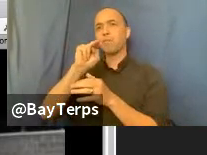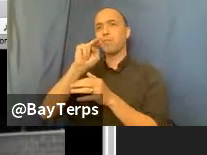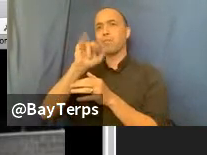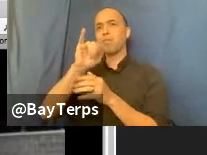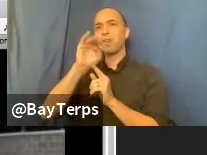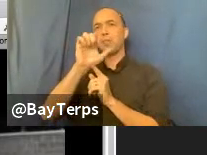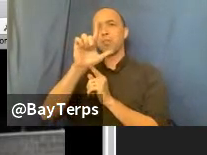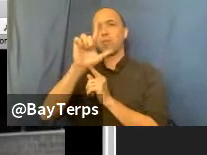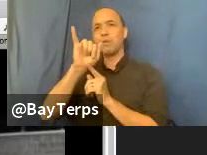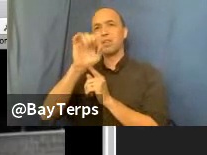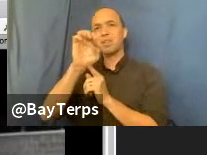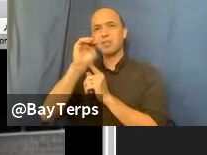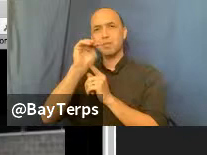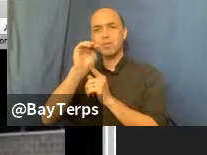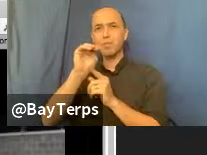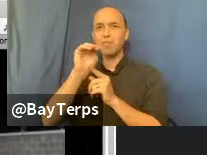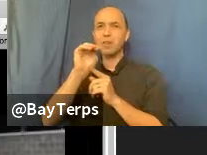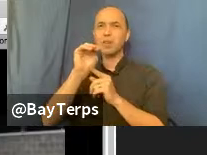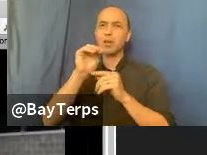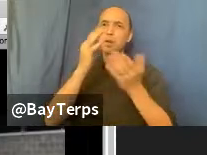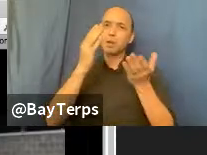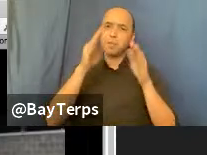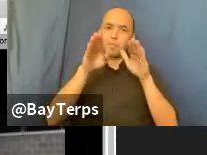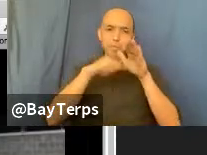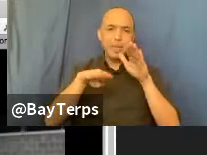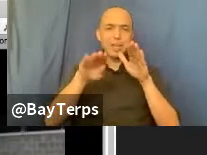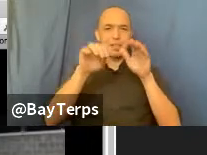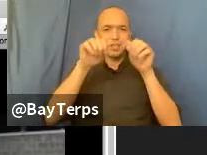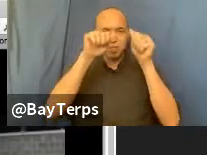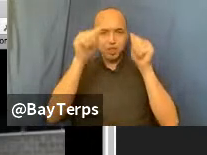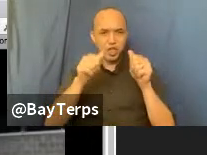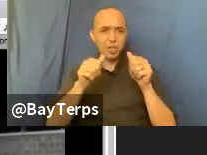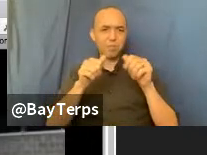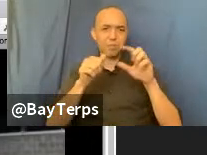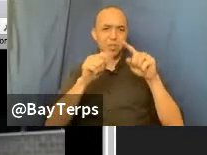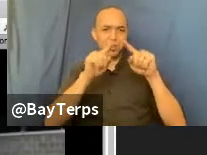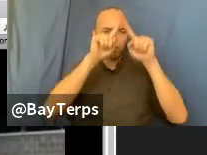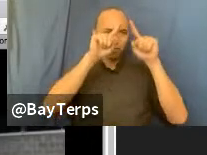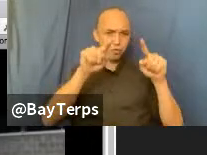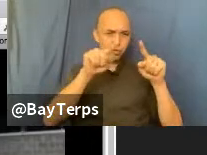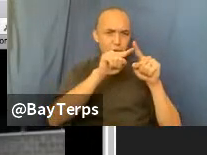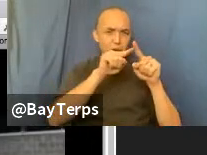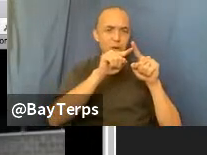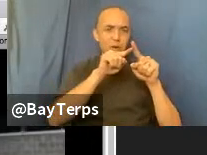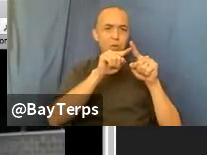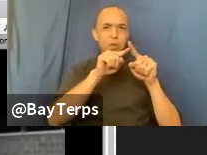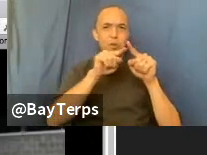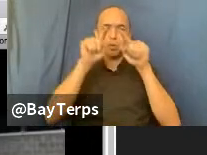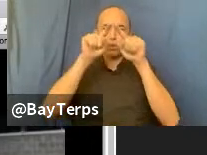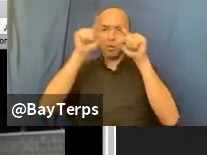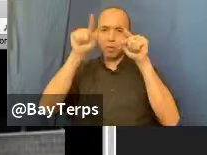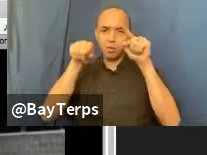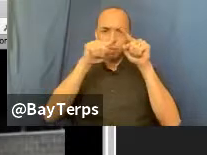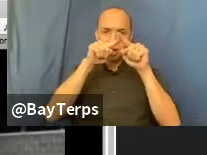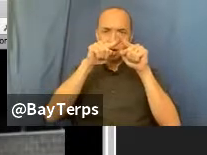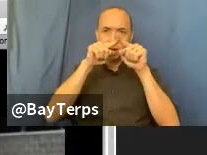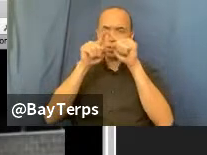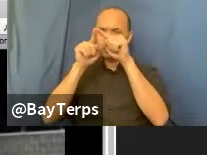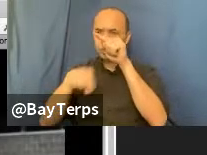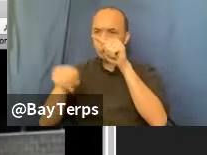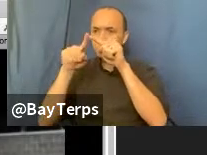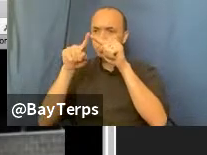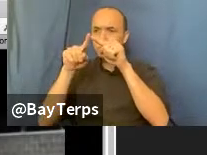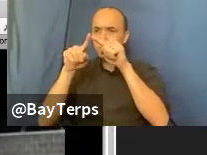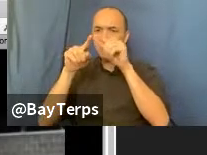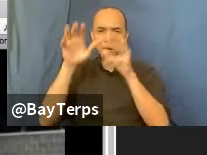shapes, triangles, squares, circles, combining them in different ways, at different sizes, different scales,